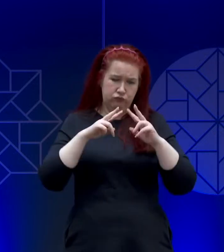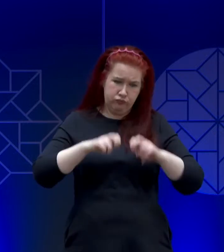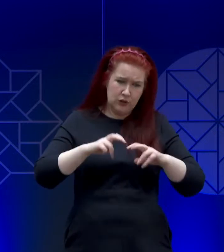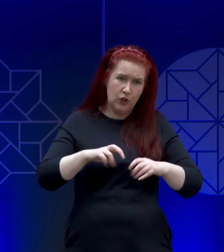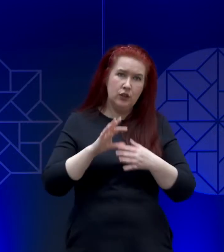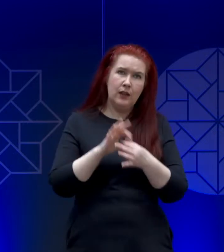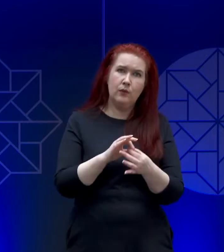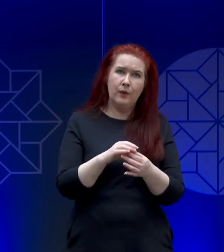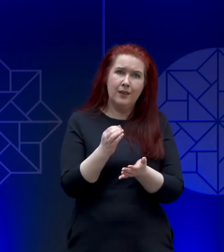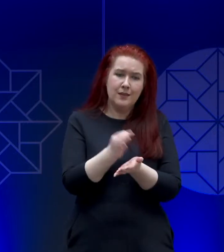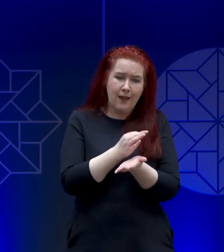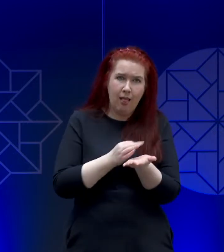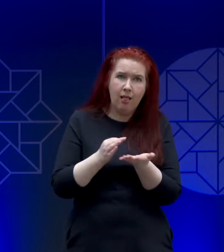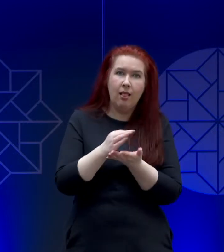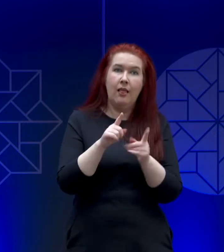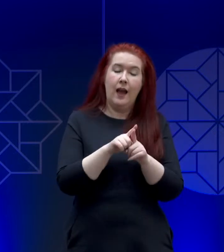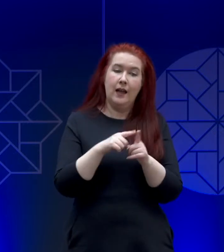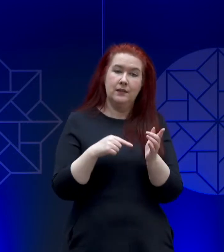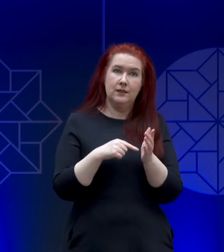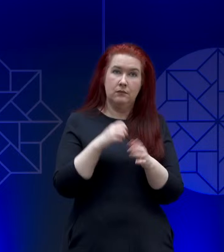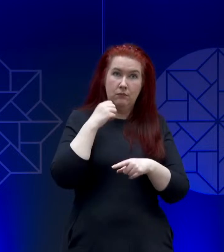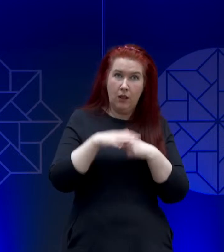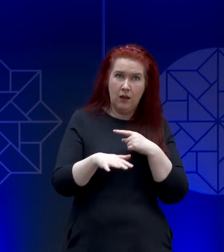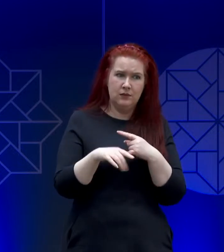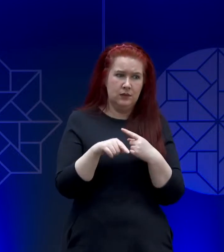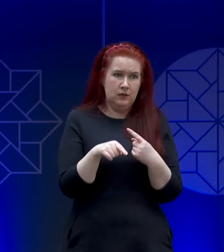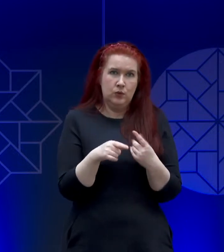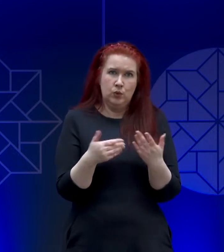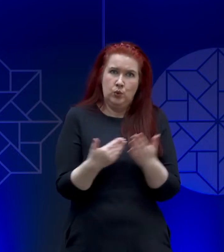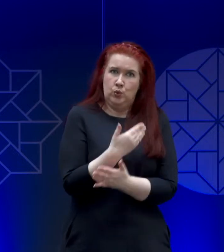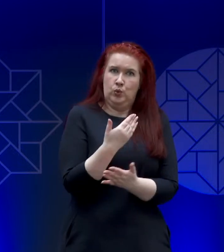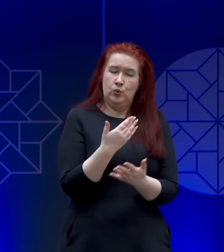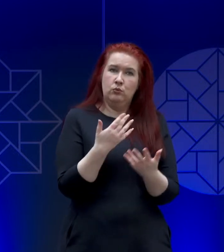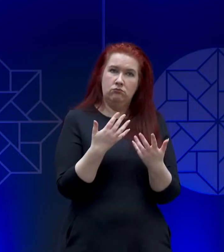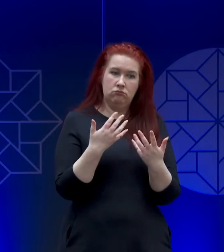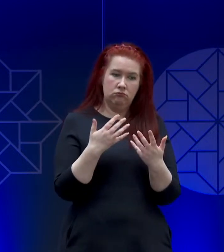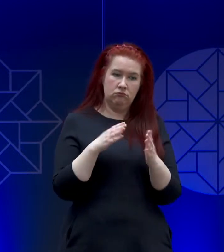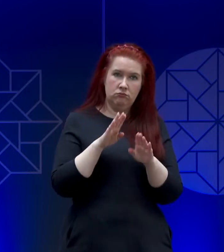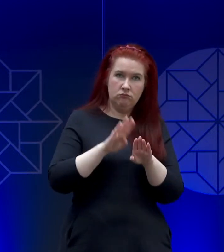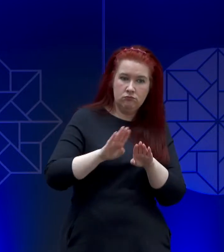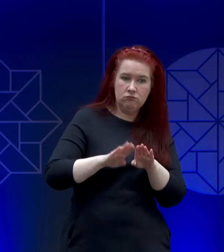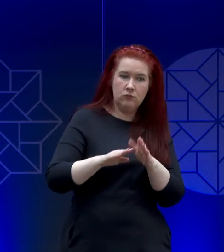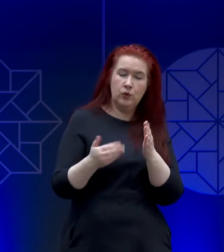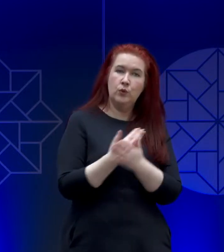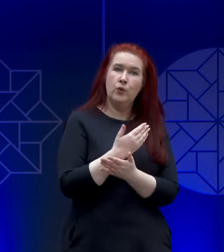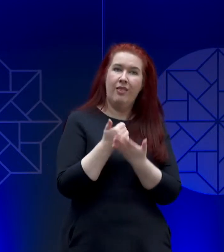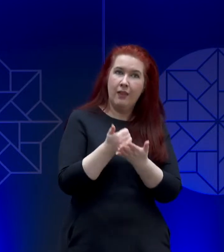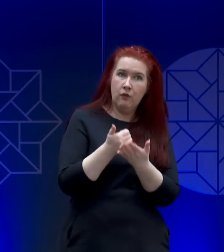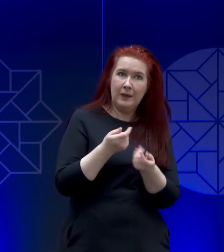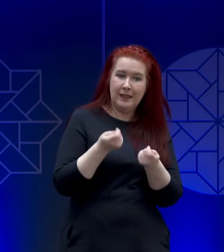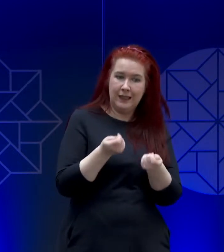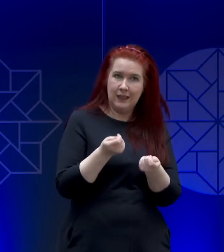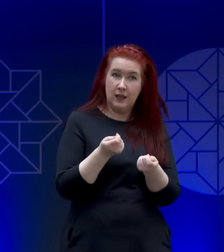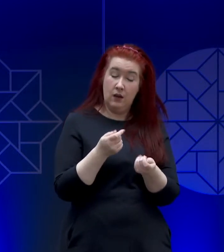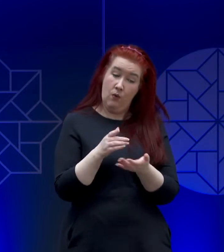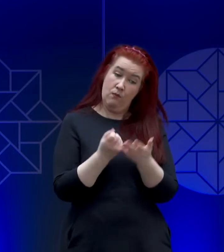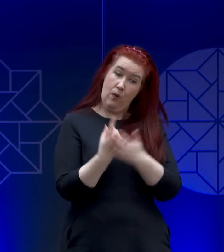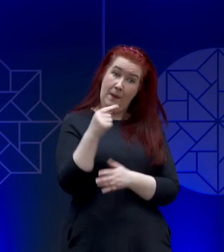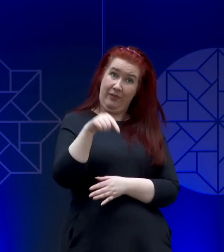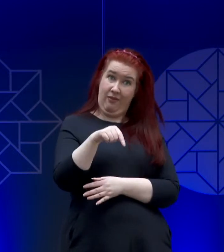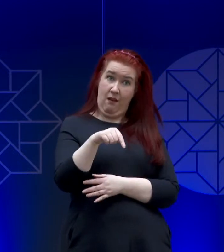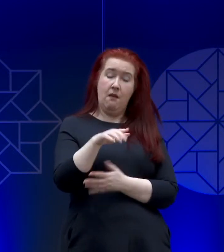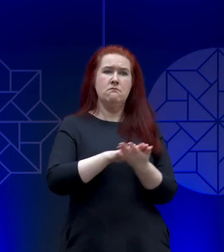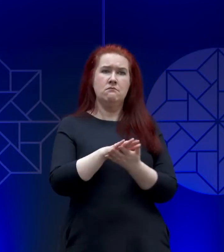tissues and cells, as well as trialling new advanced therapies. So what happens there both provides care